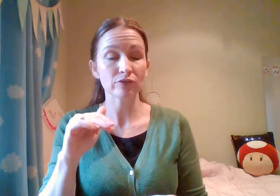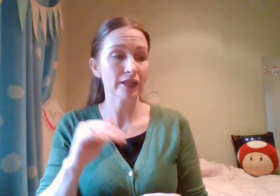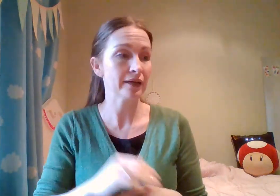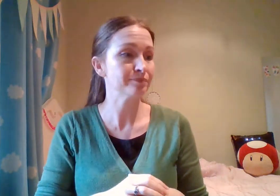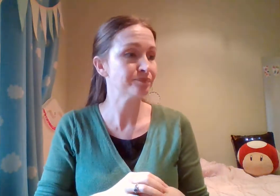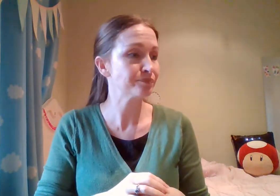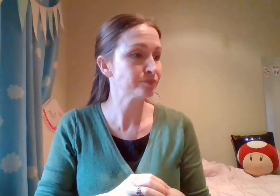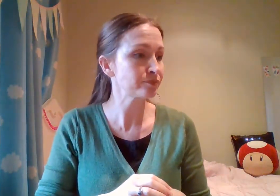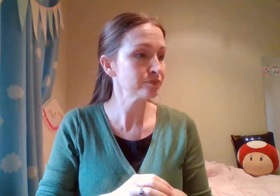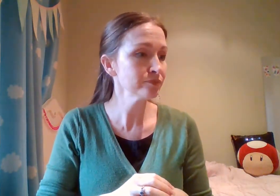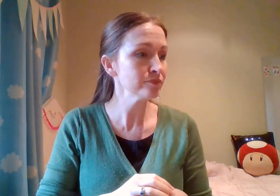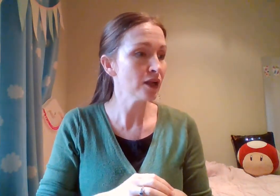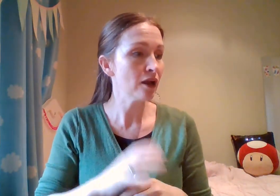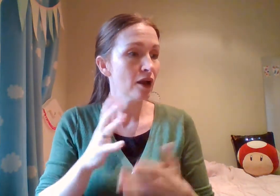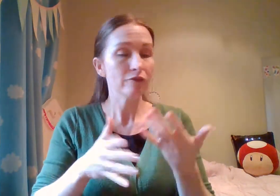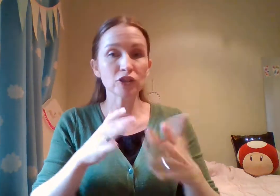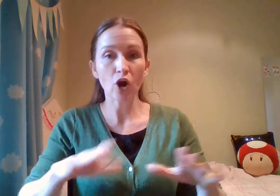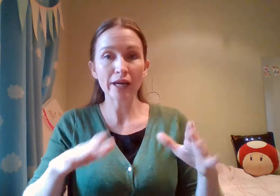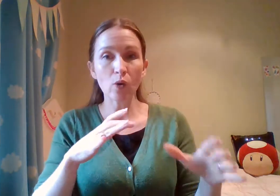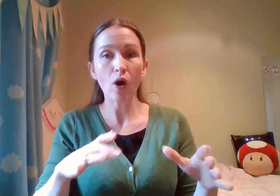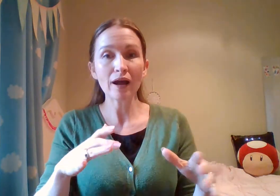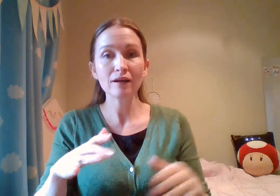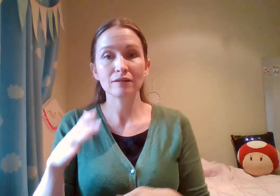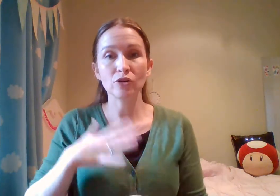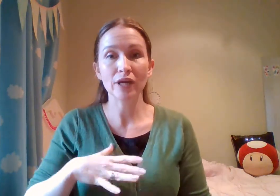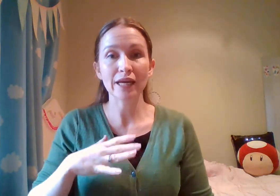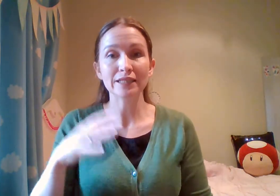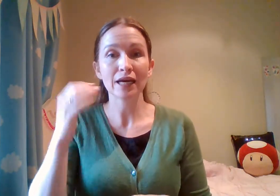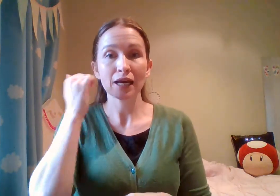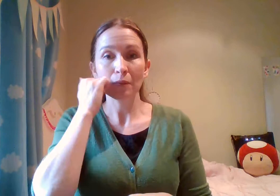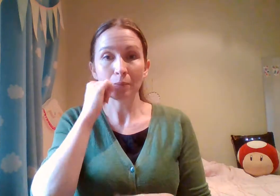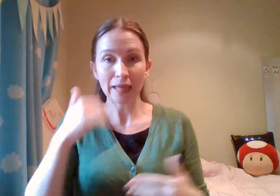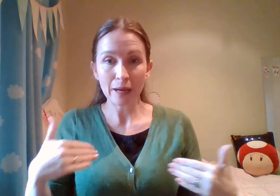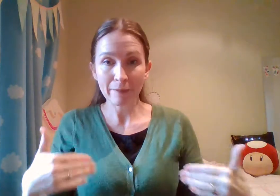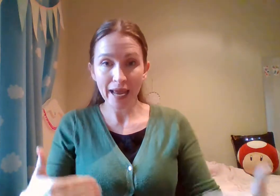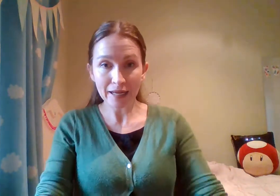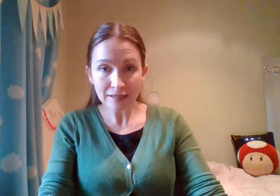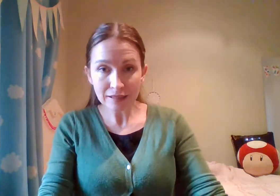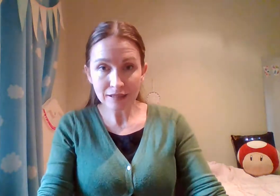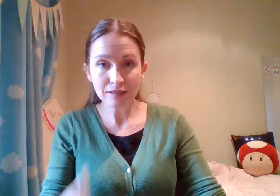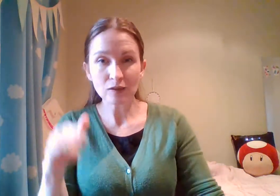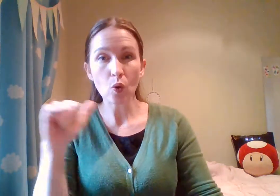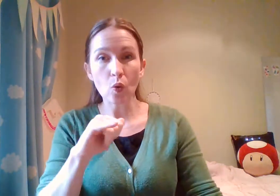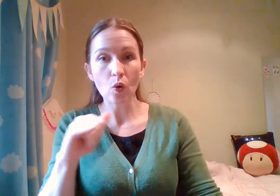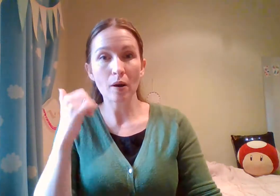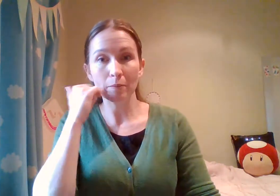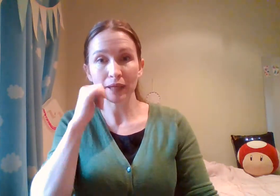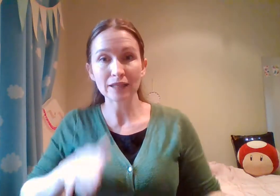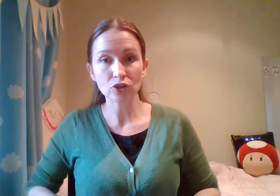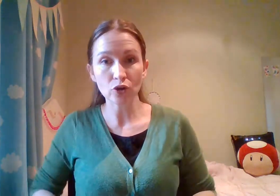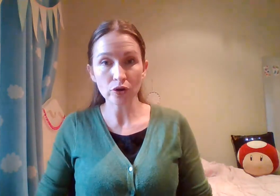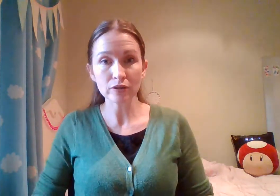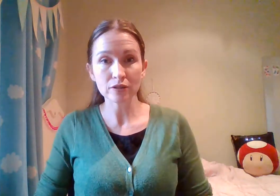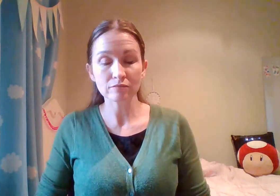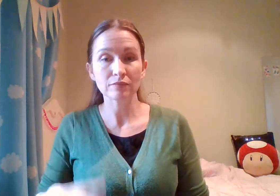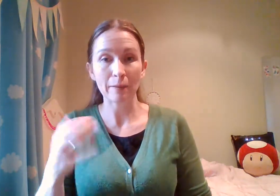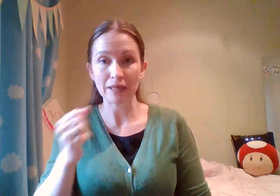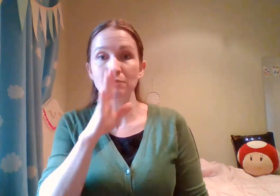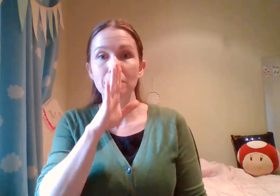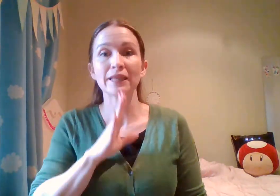there. For signing choir, you need black pants or black skirt. They must be